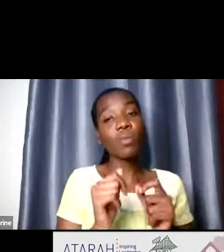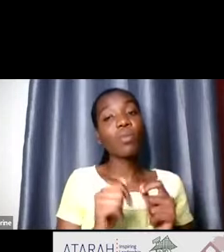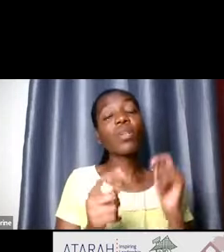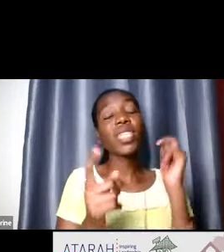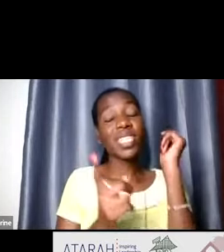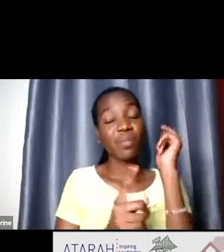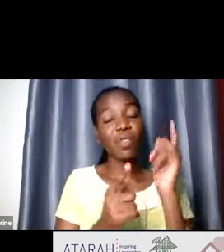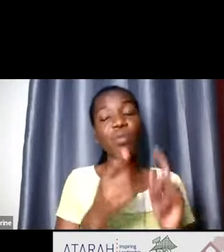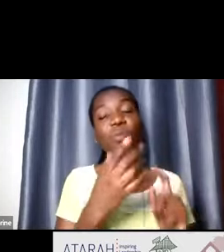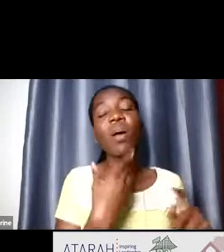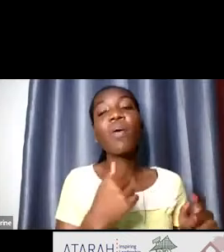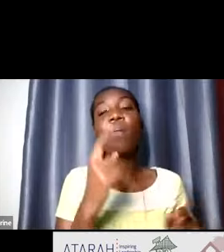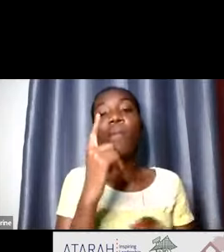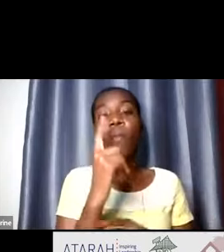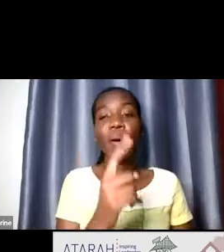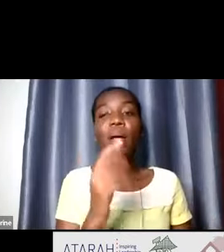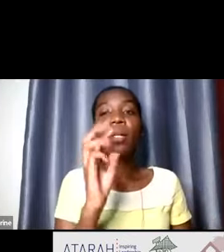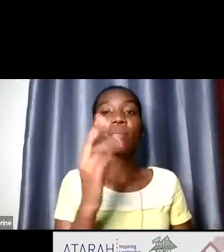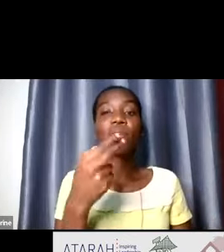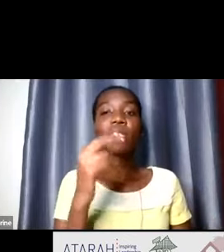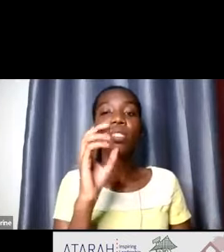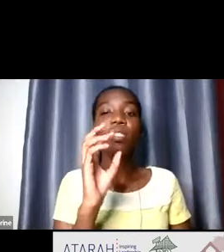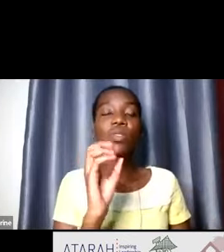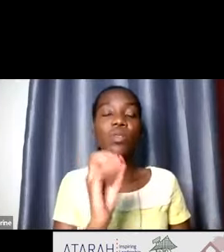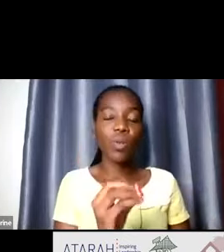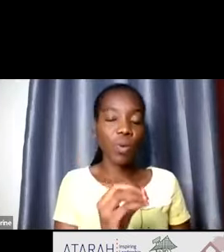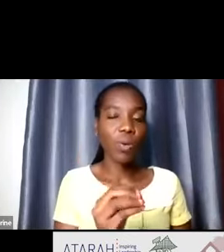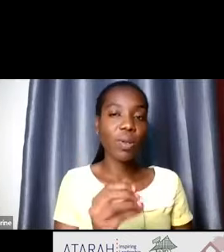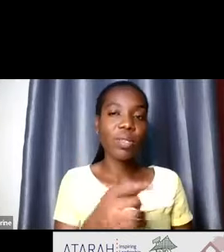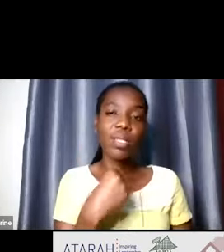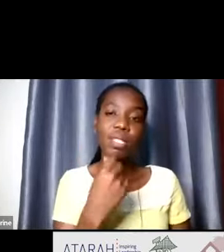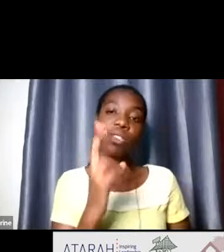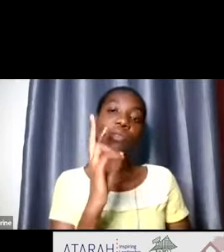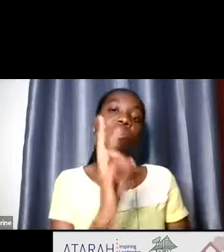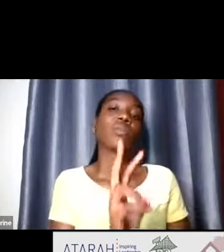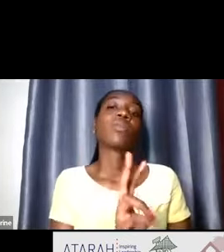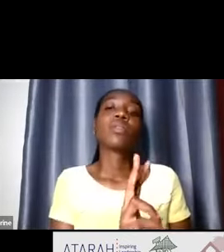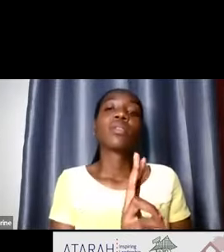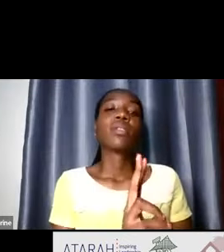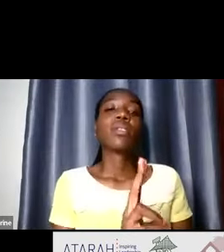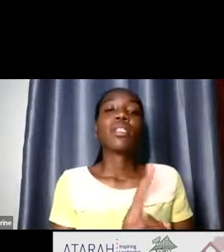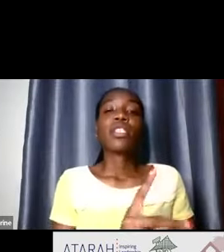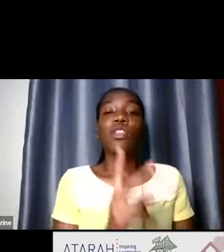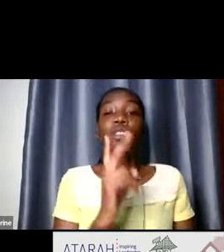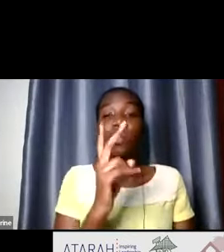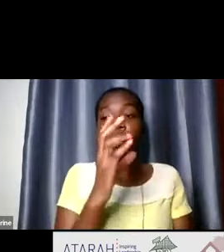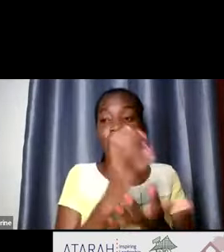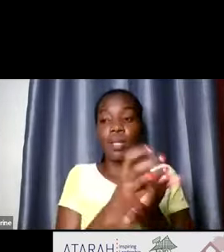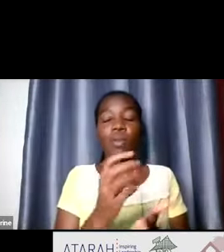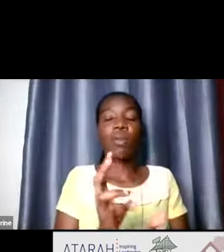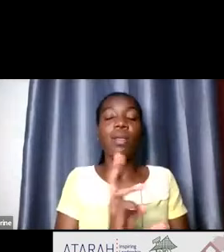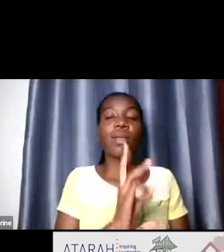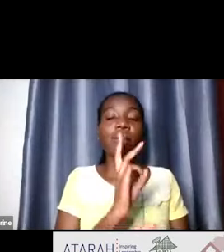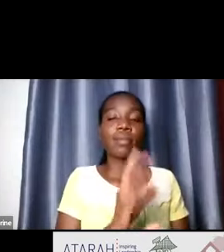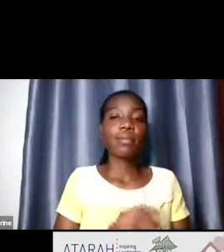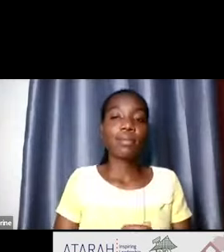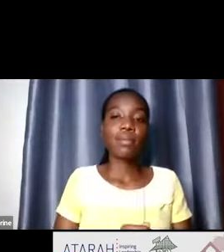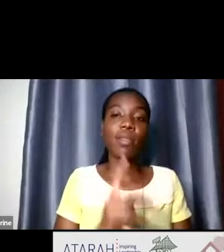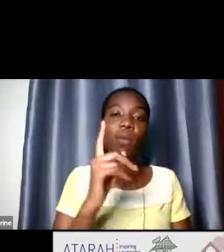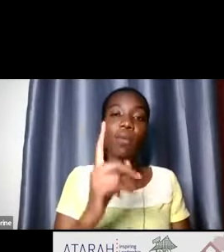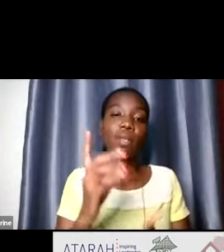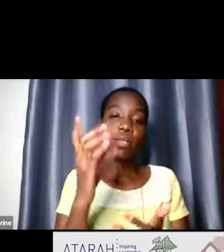one, the WHO recommends, the World Health Organization recommends two glasses of wine in one